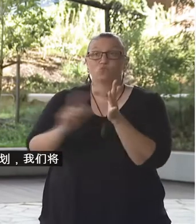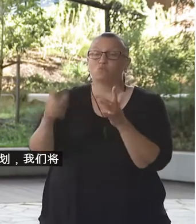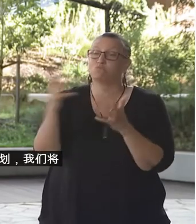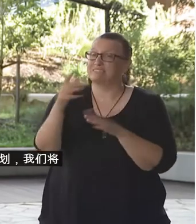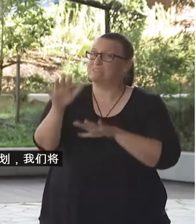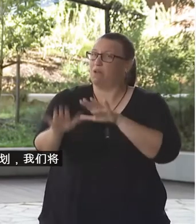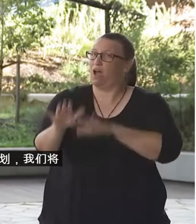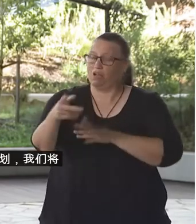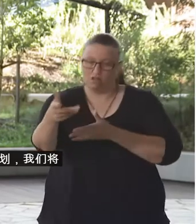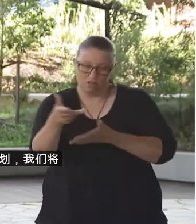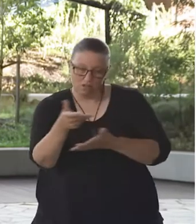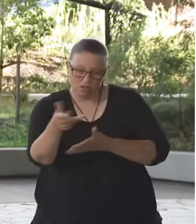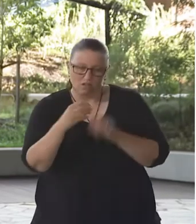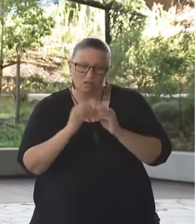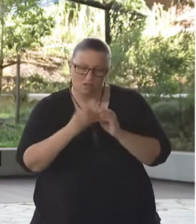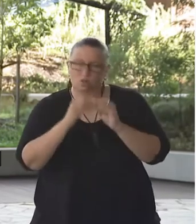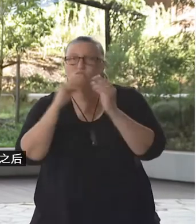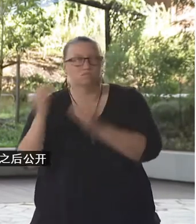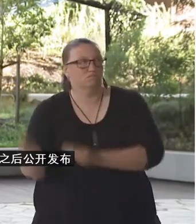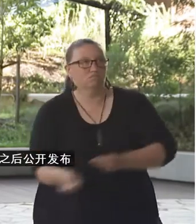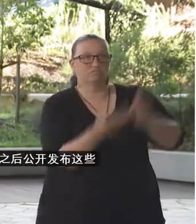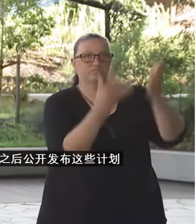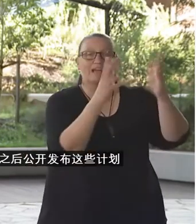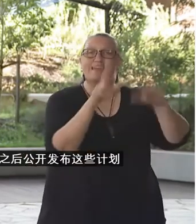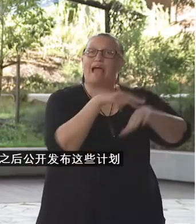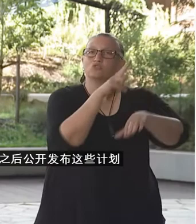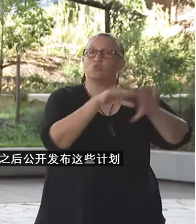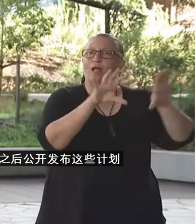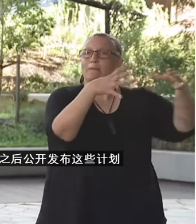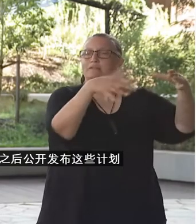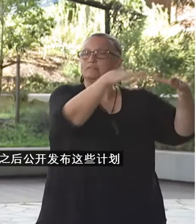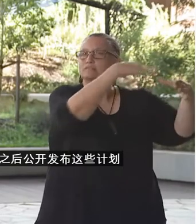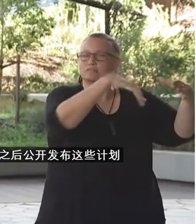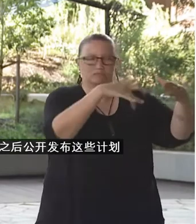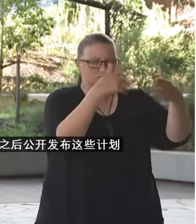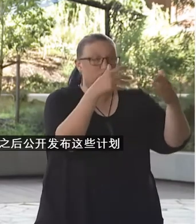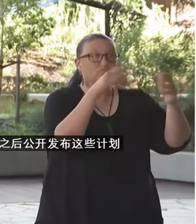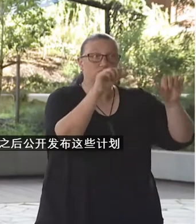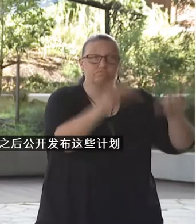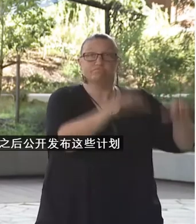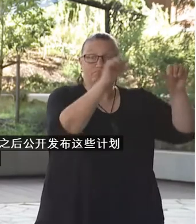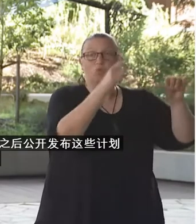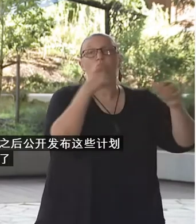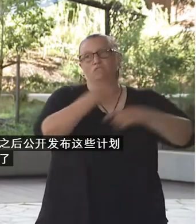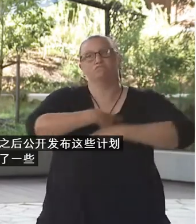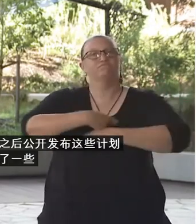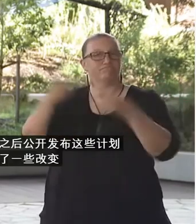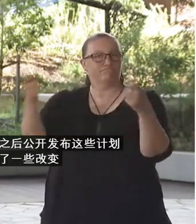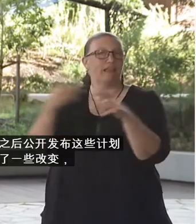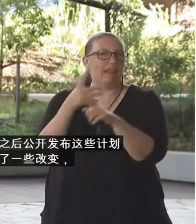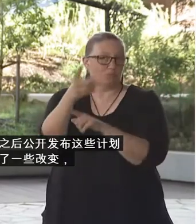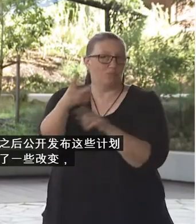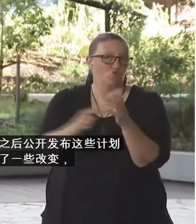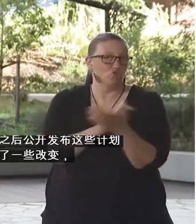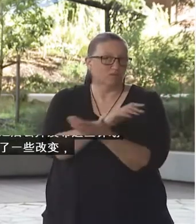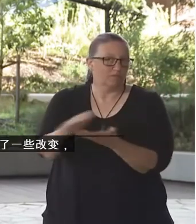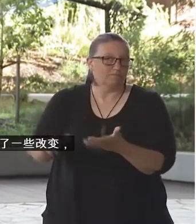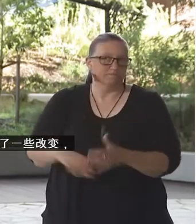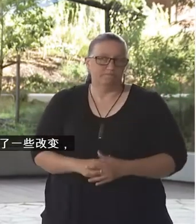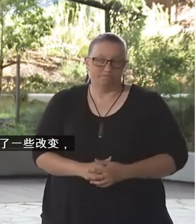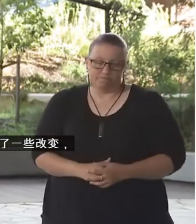those publicly following National Cabinet on Thursday. In addition to that, we made some